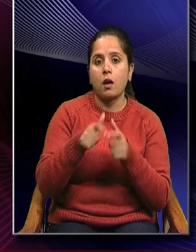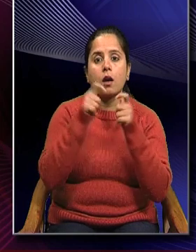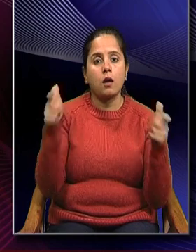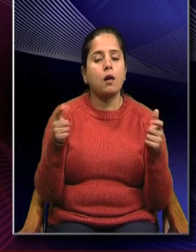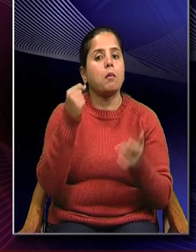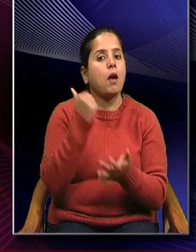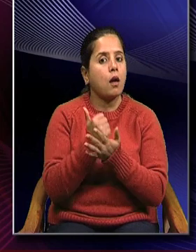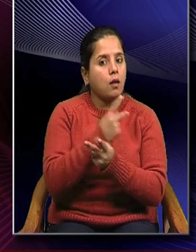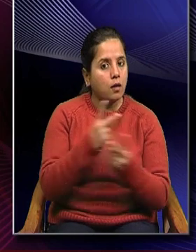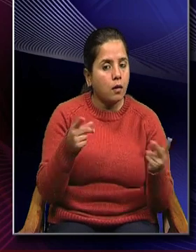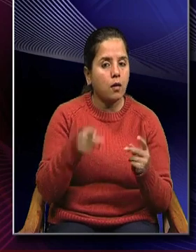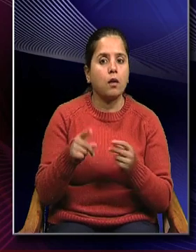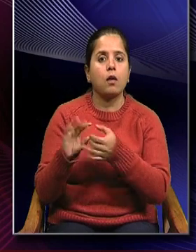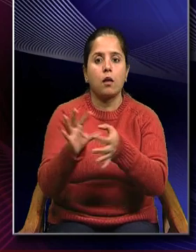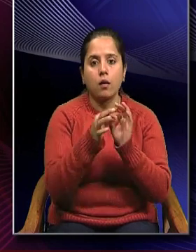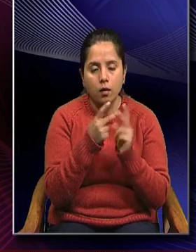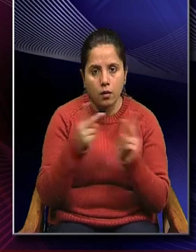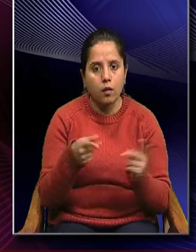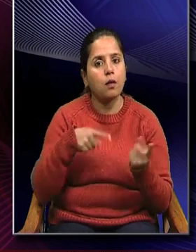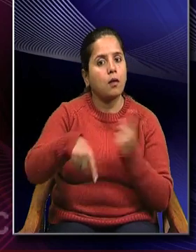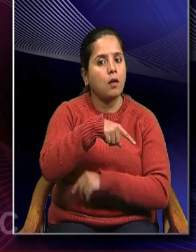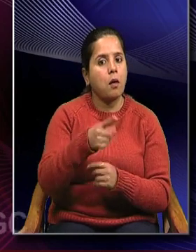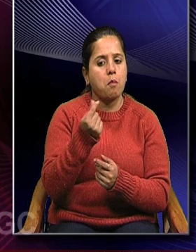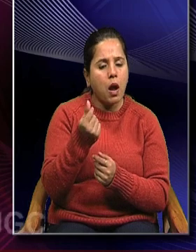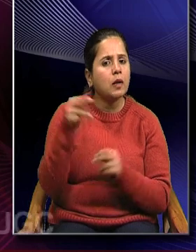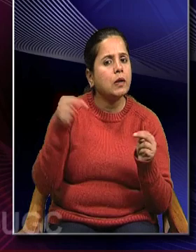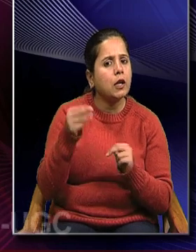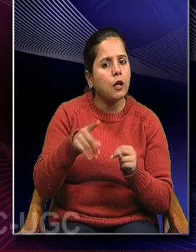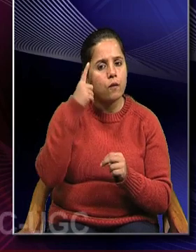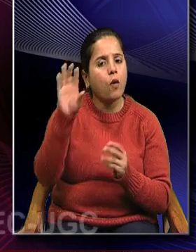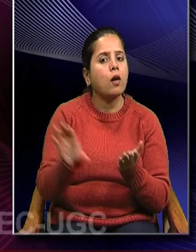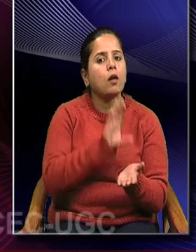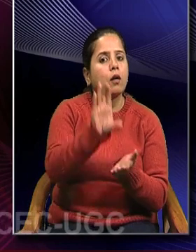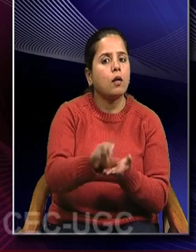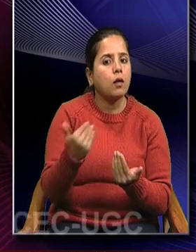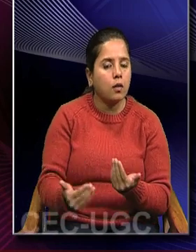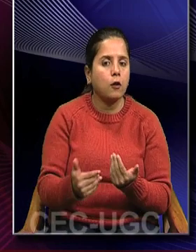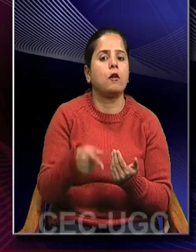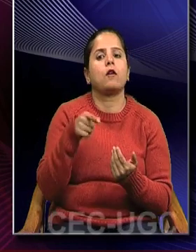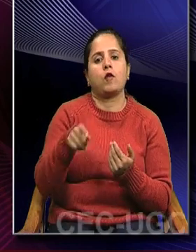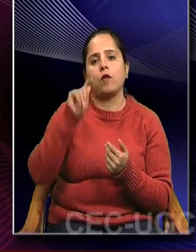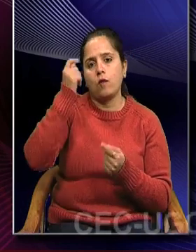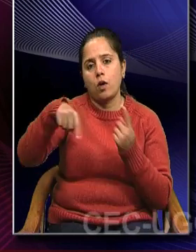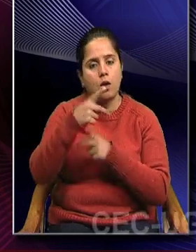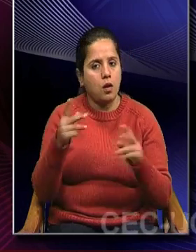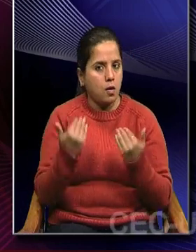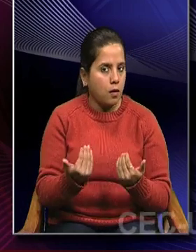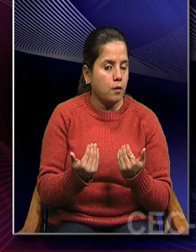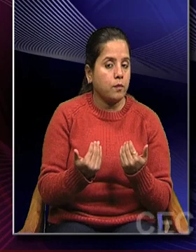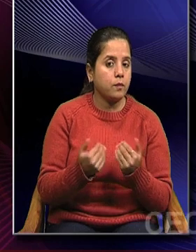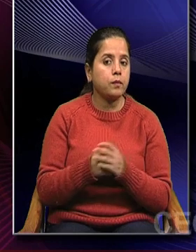banking corporations, they wanted that kind of a money to be invested abroad, because when they will, because